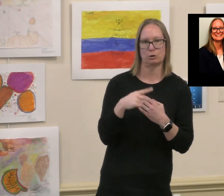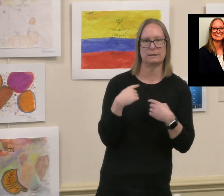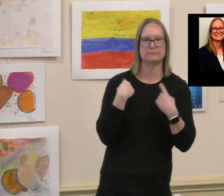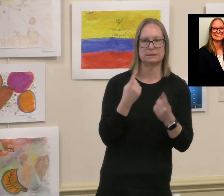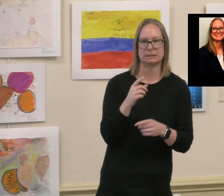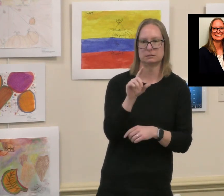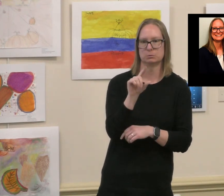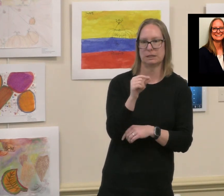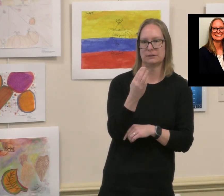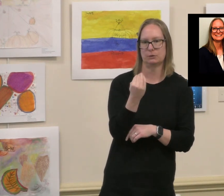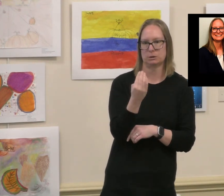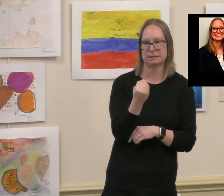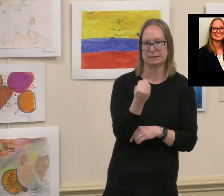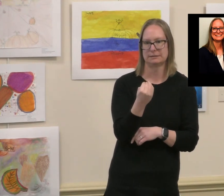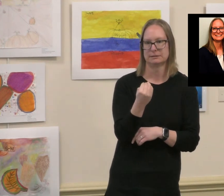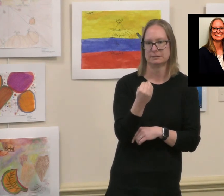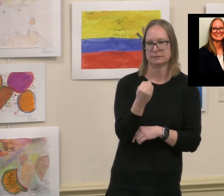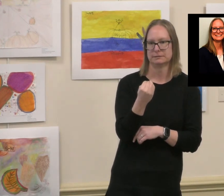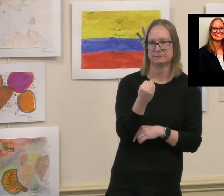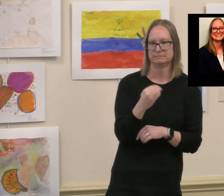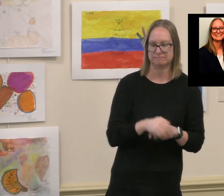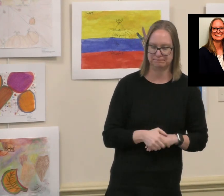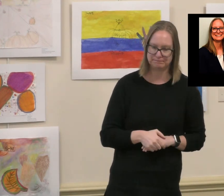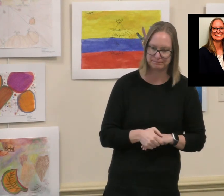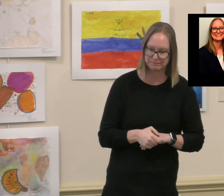Hearing program. I've worked there since 2014.